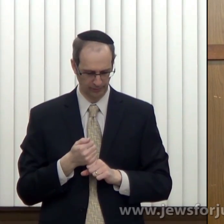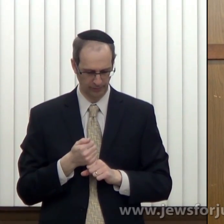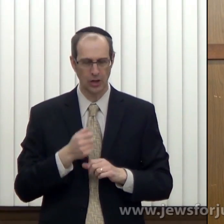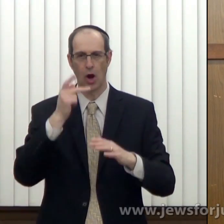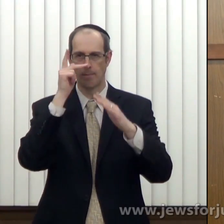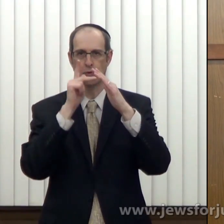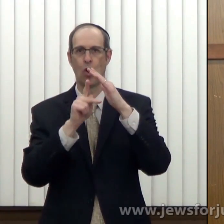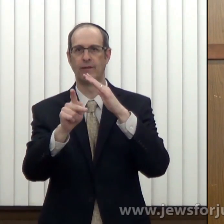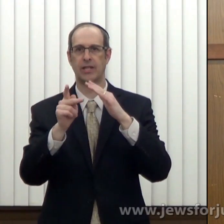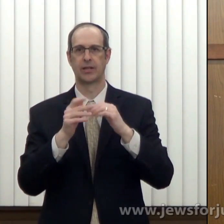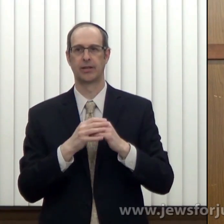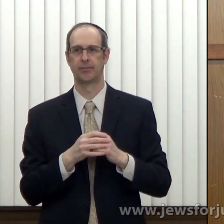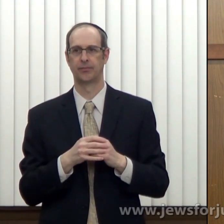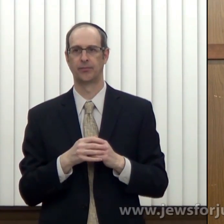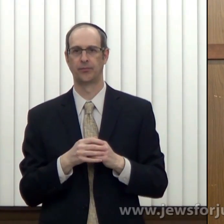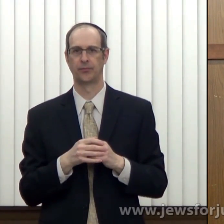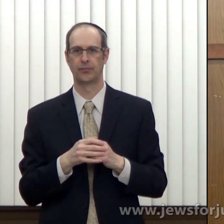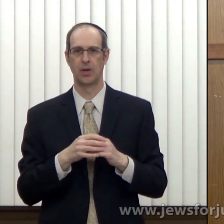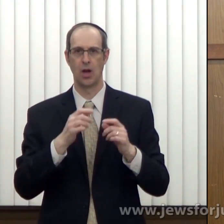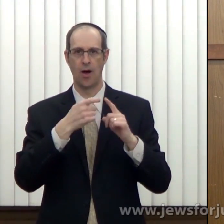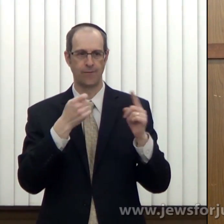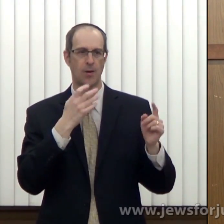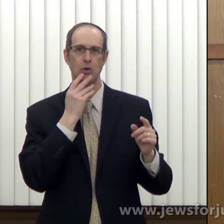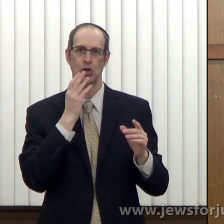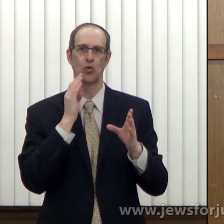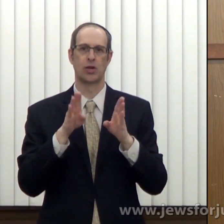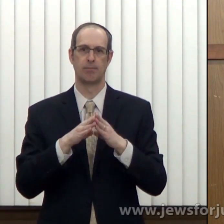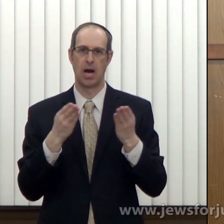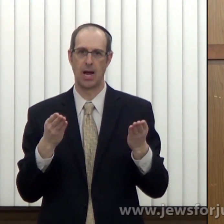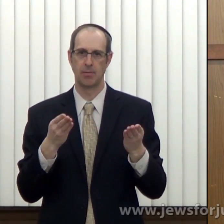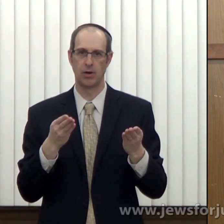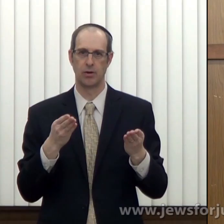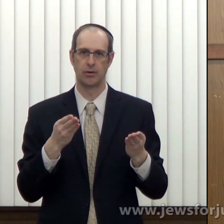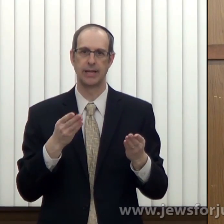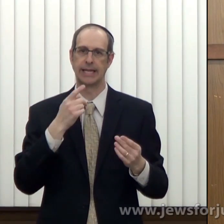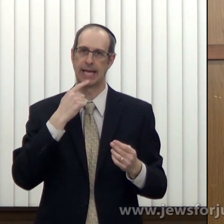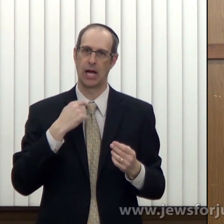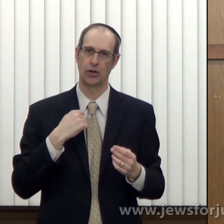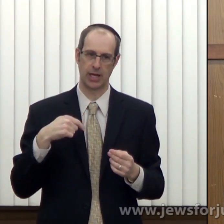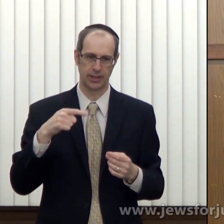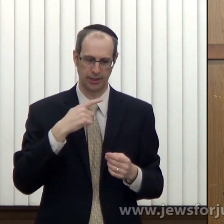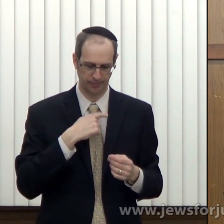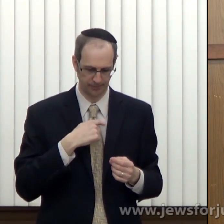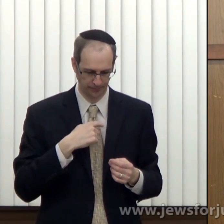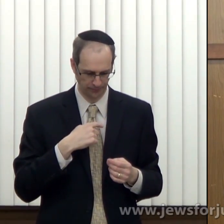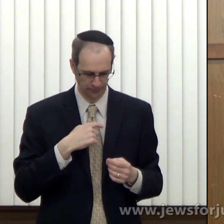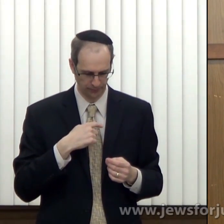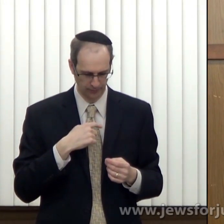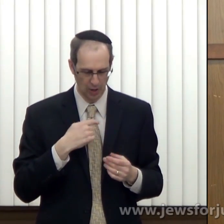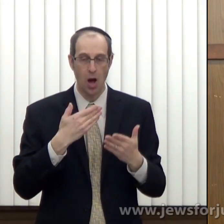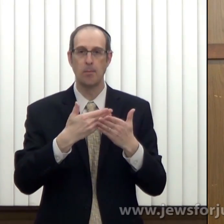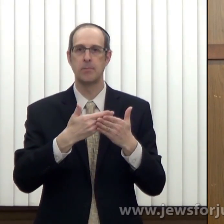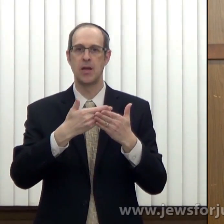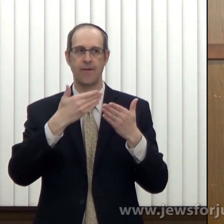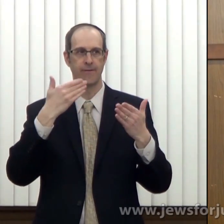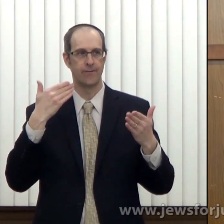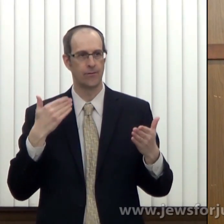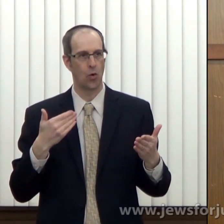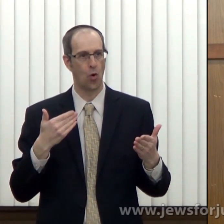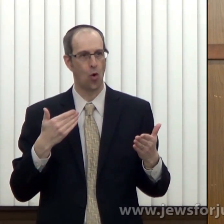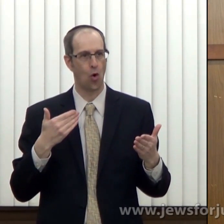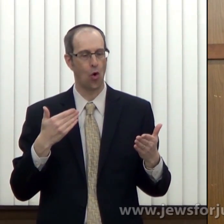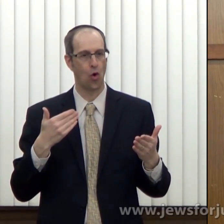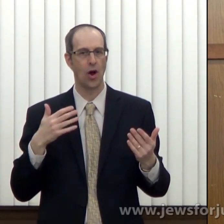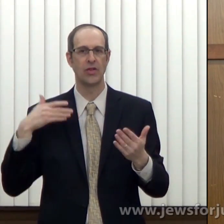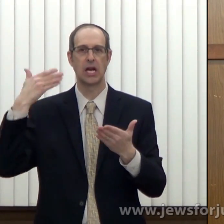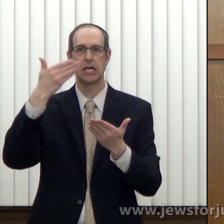prophecy from the Jewish Bible, which tells us that before the